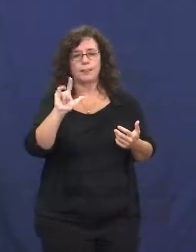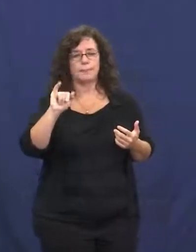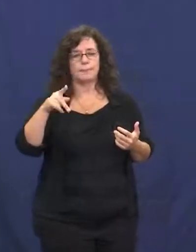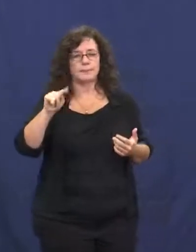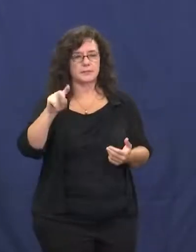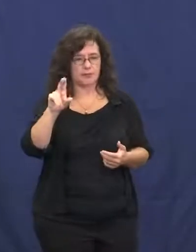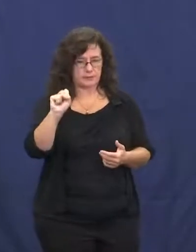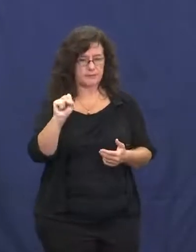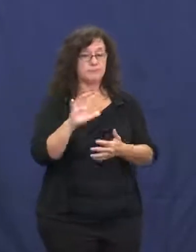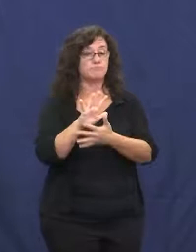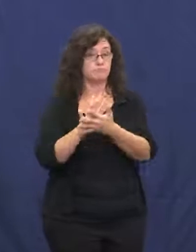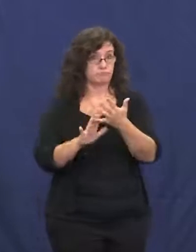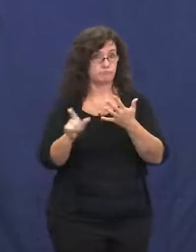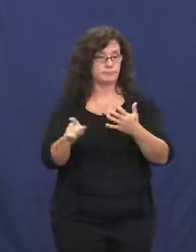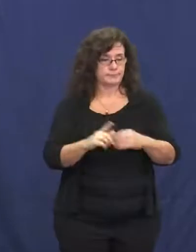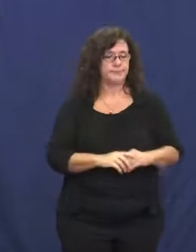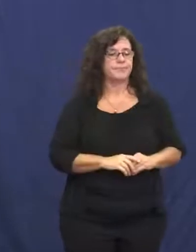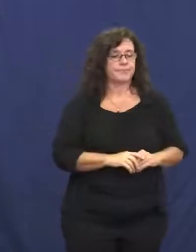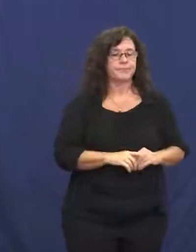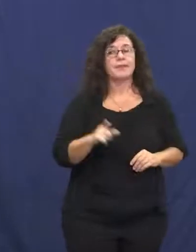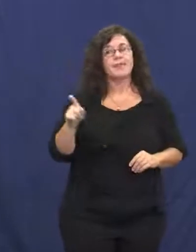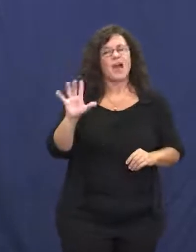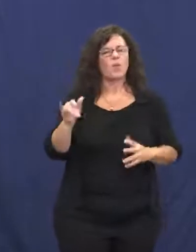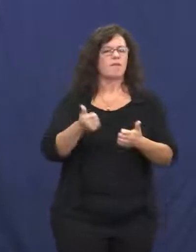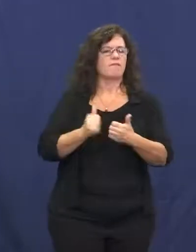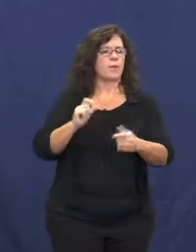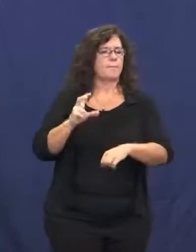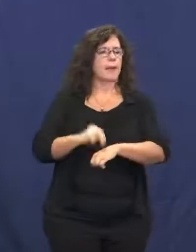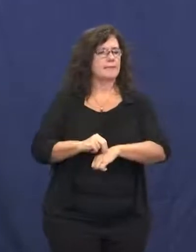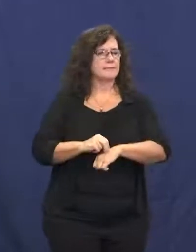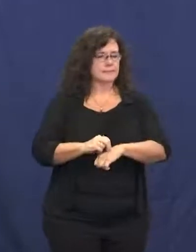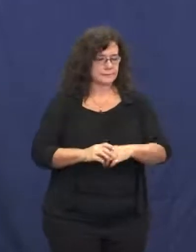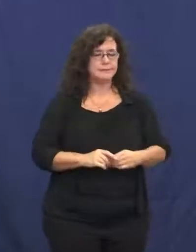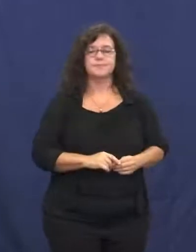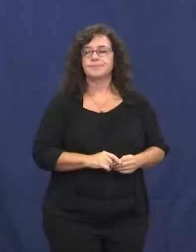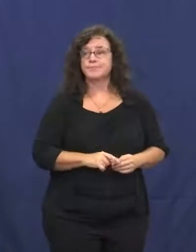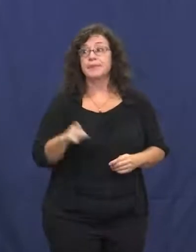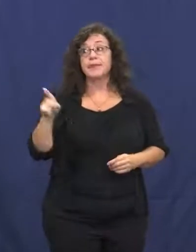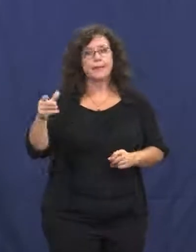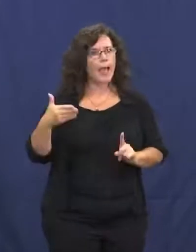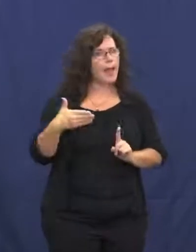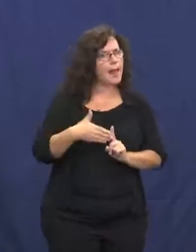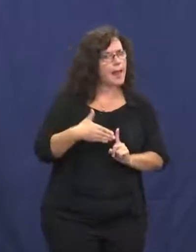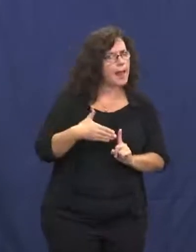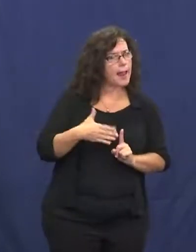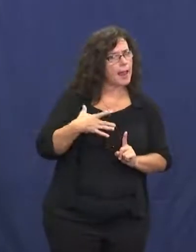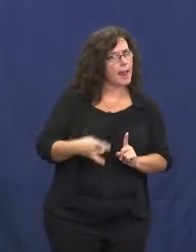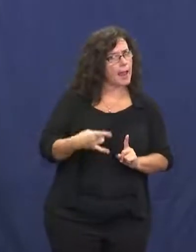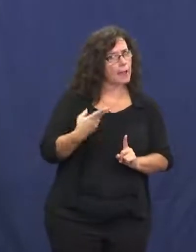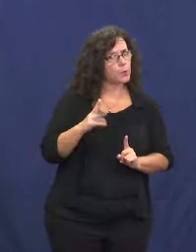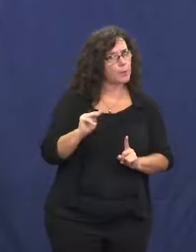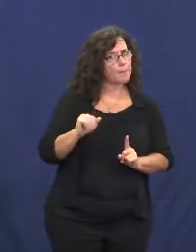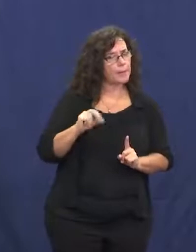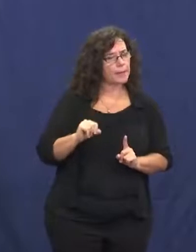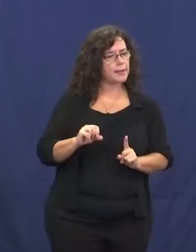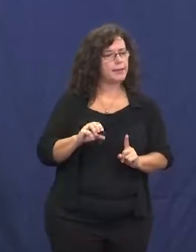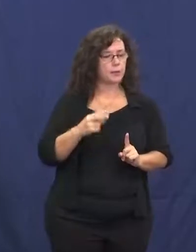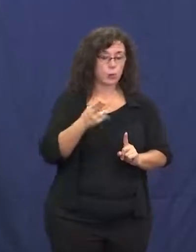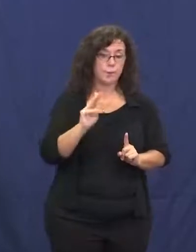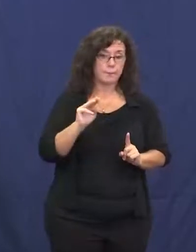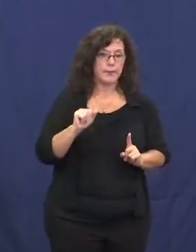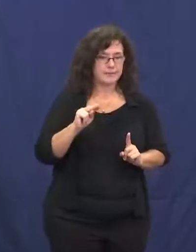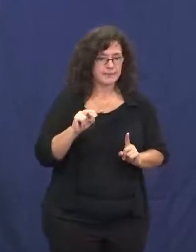you. Because of the affinity they have towards humans, they tend to find themselves inside your home and also